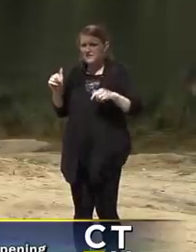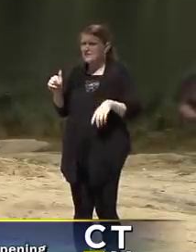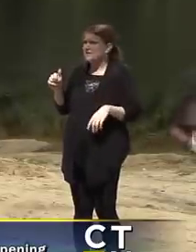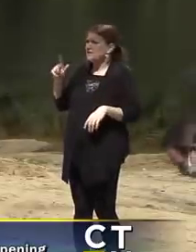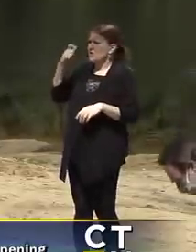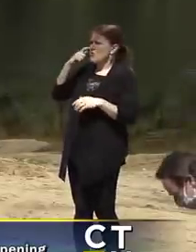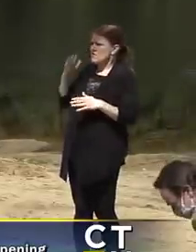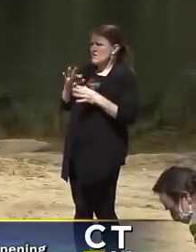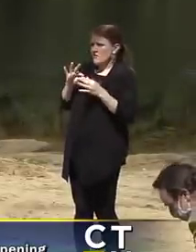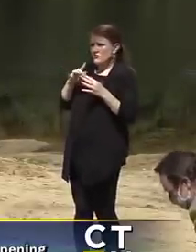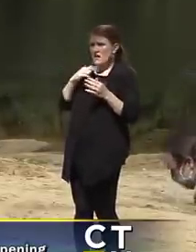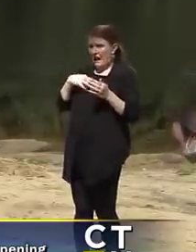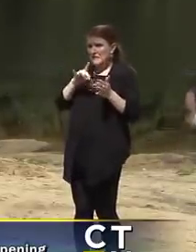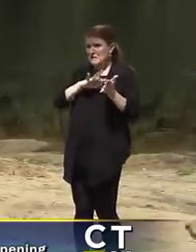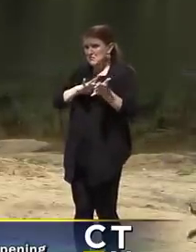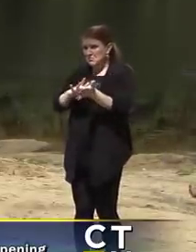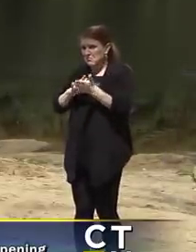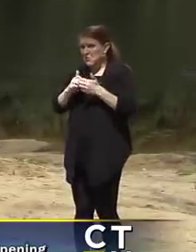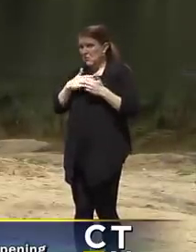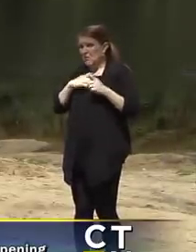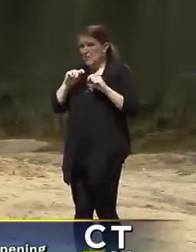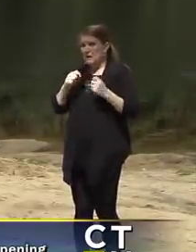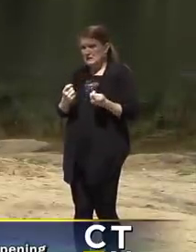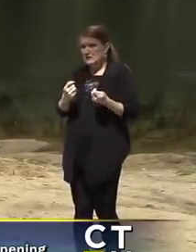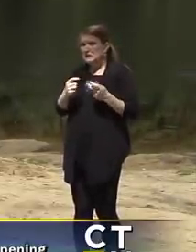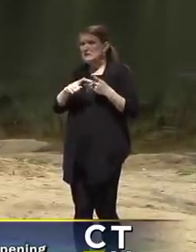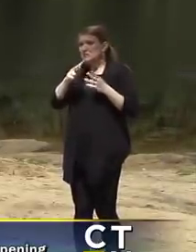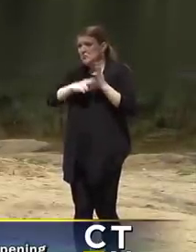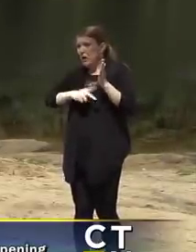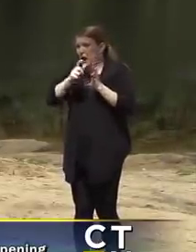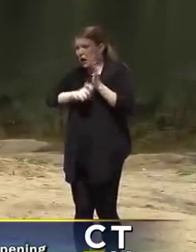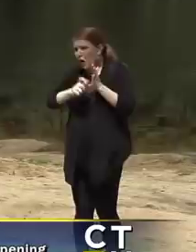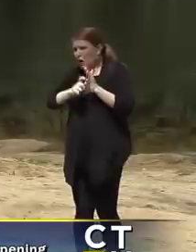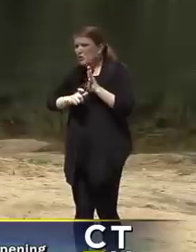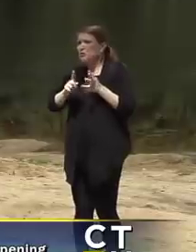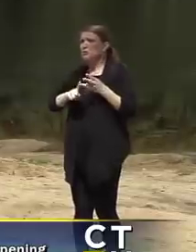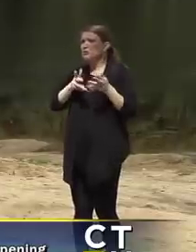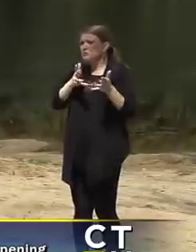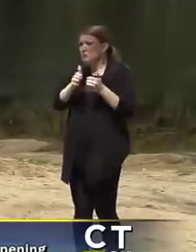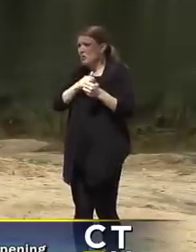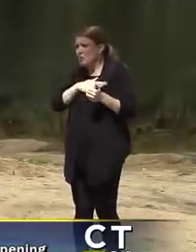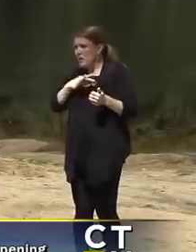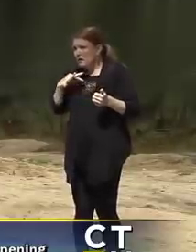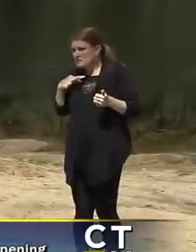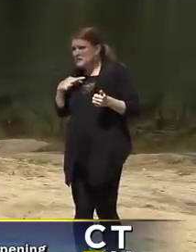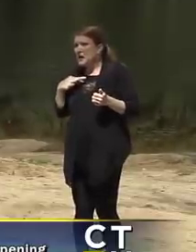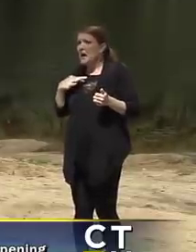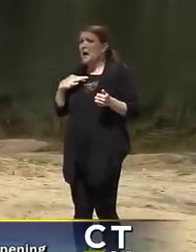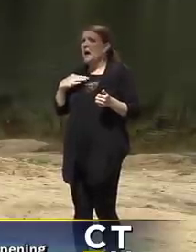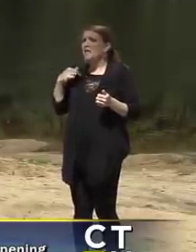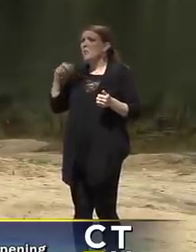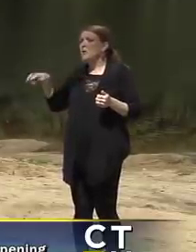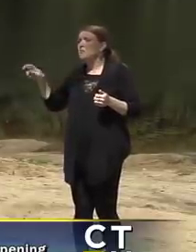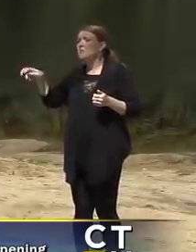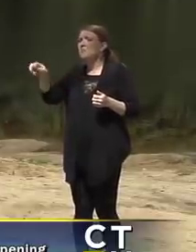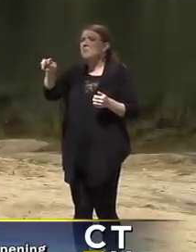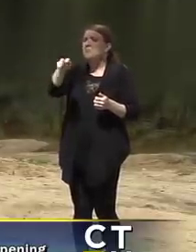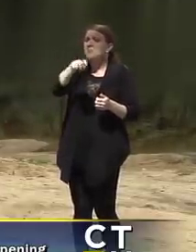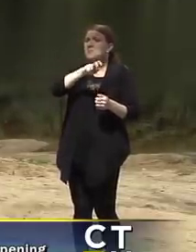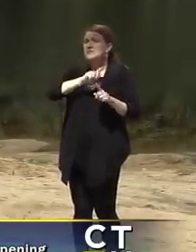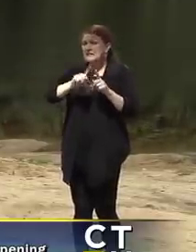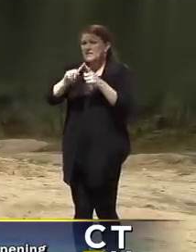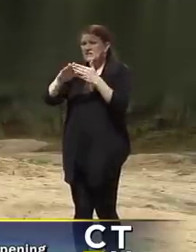but I read all the articles. I've talked to a couple of people on my staff. It looked like as we went around in all the different